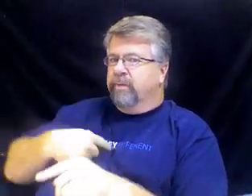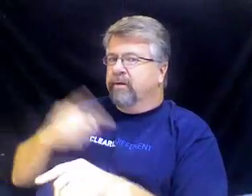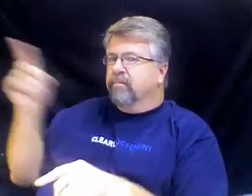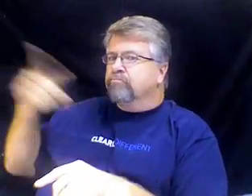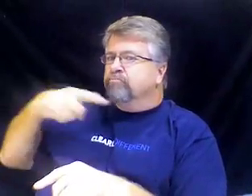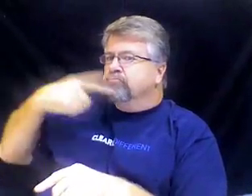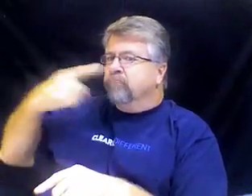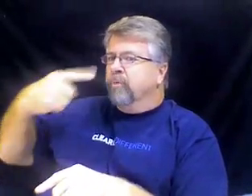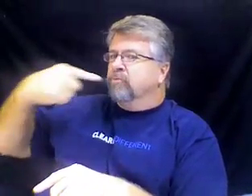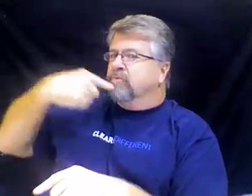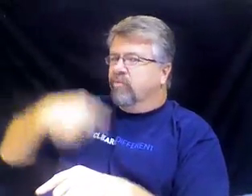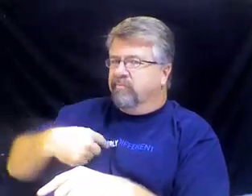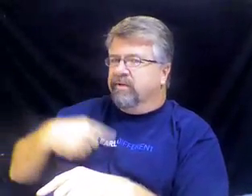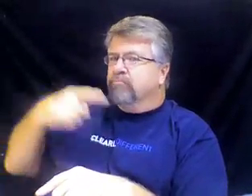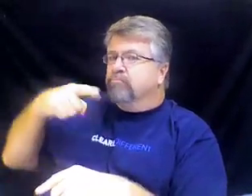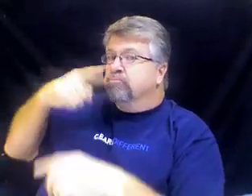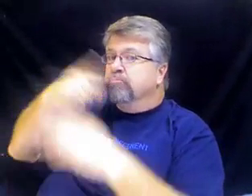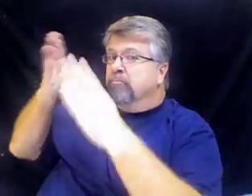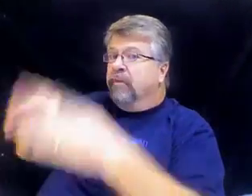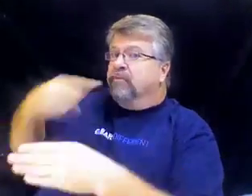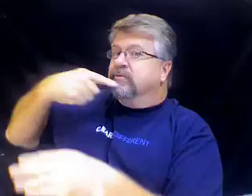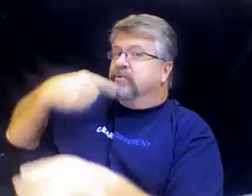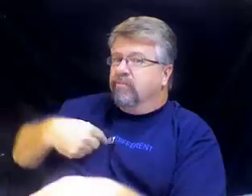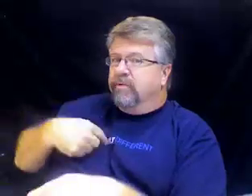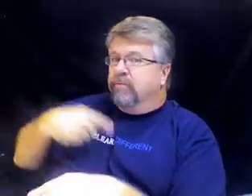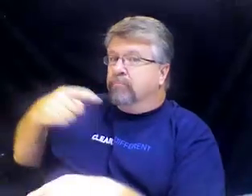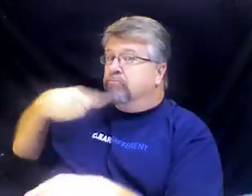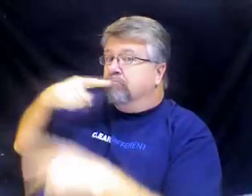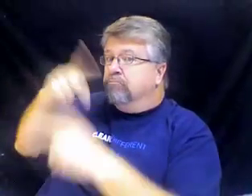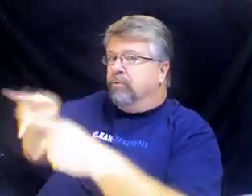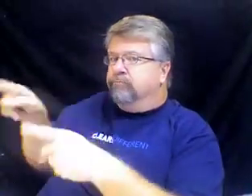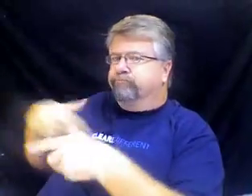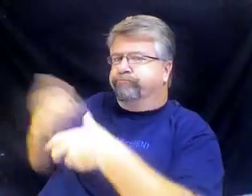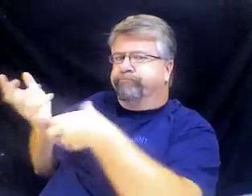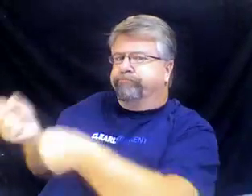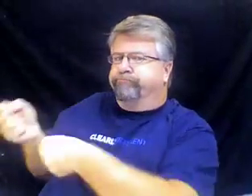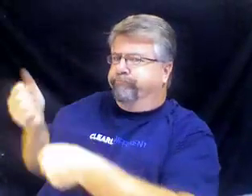to